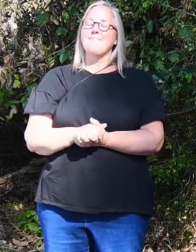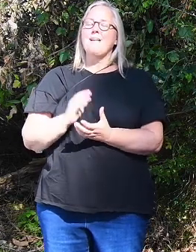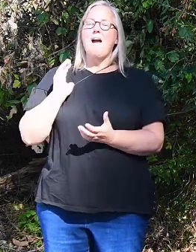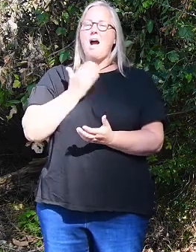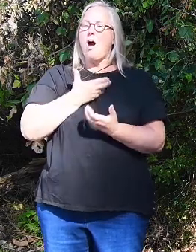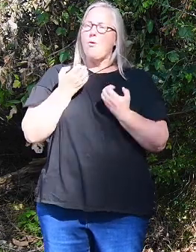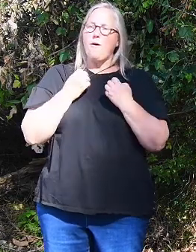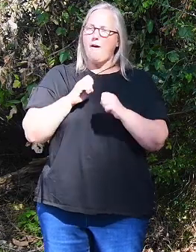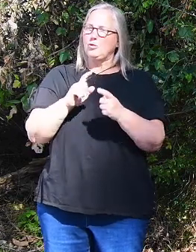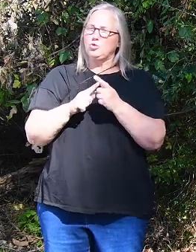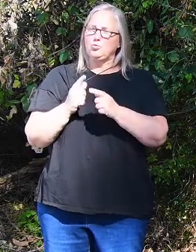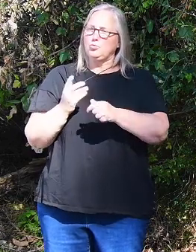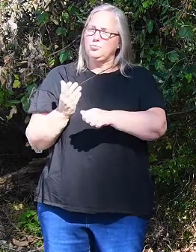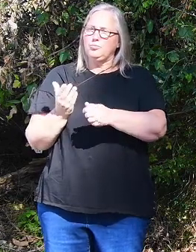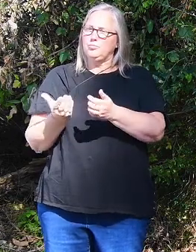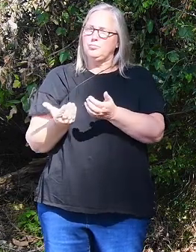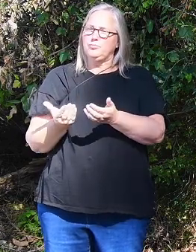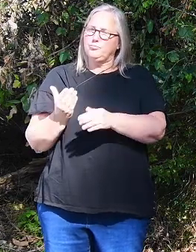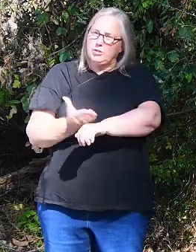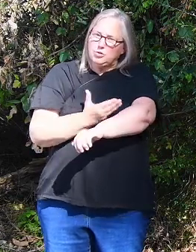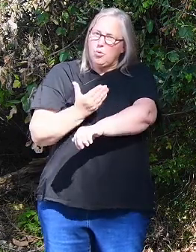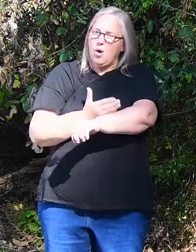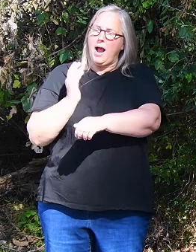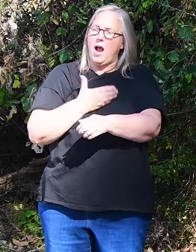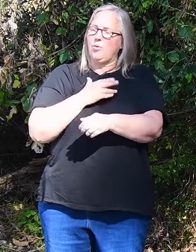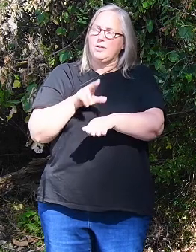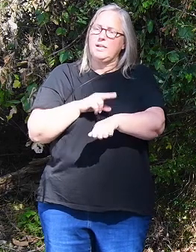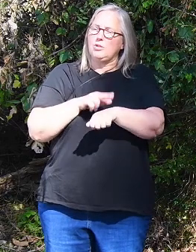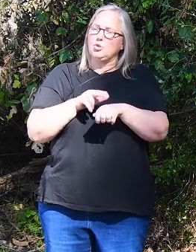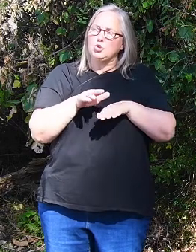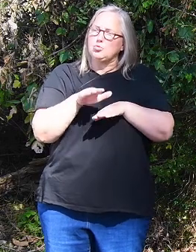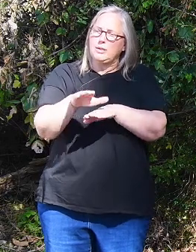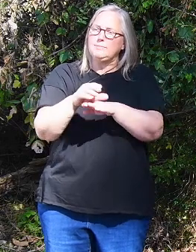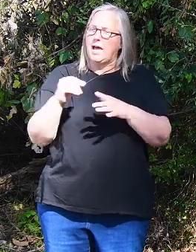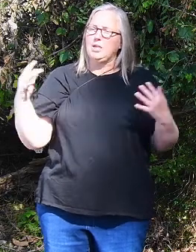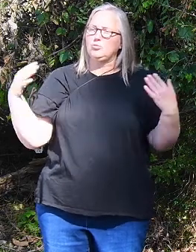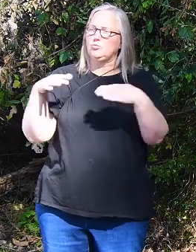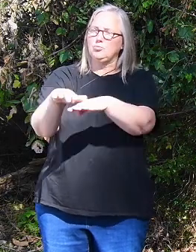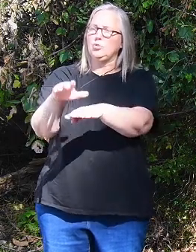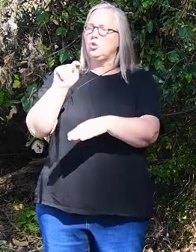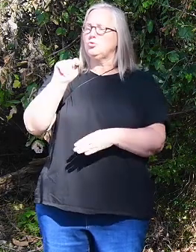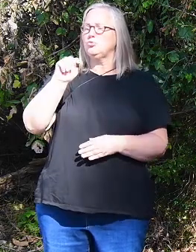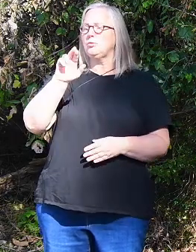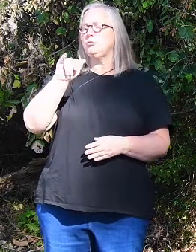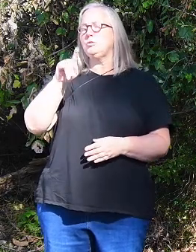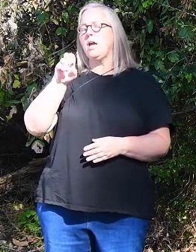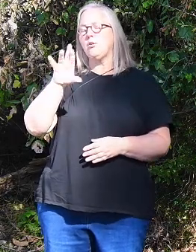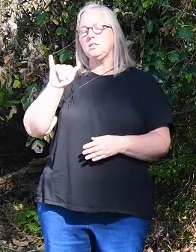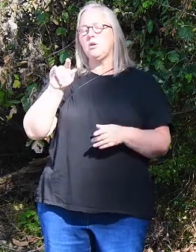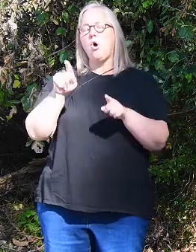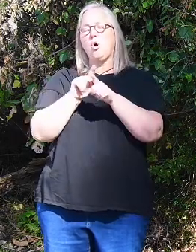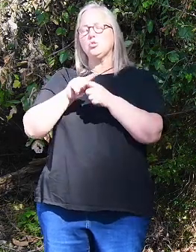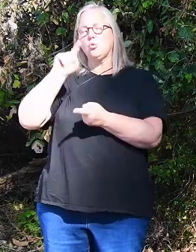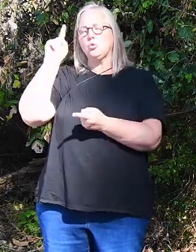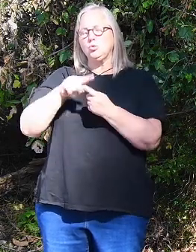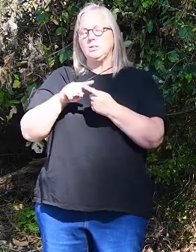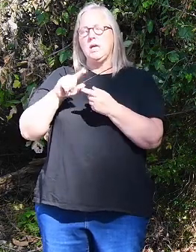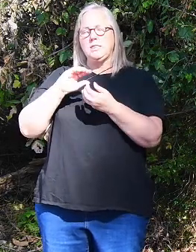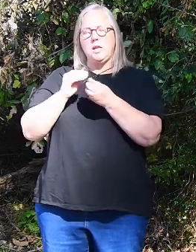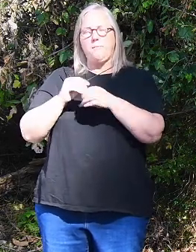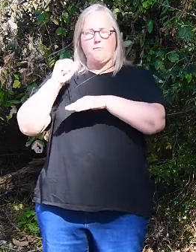Our efforts to restore our natural streams and tributaries also help reduce the number of impervious surfaces in Howard